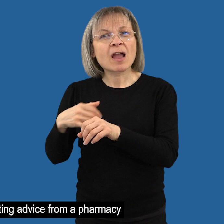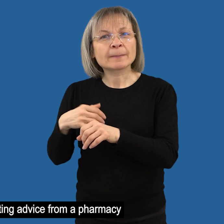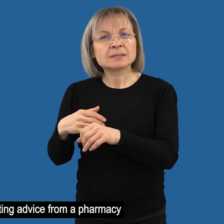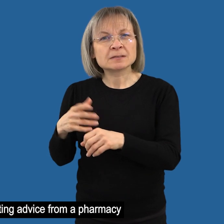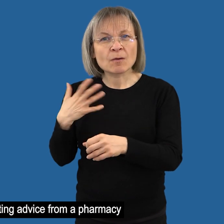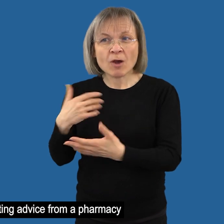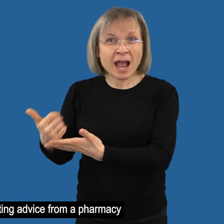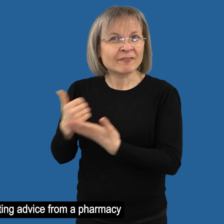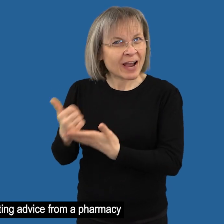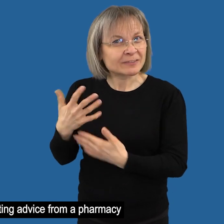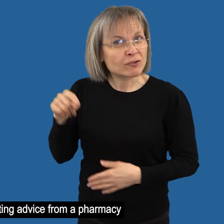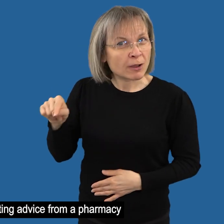Getting advice from a pharmacy.